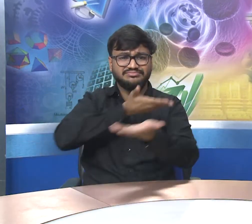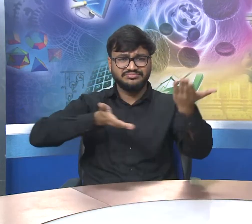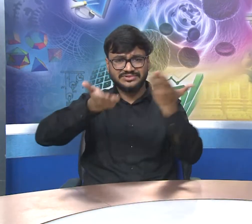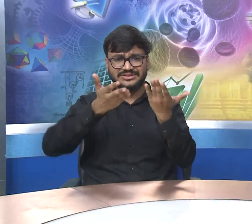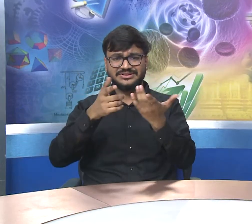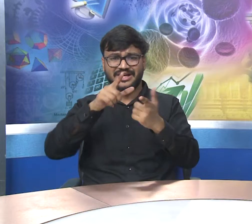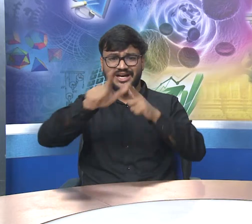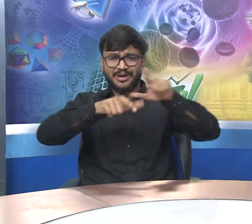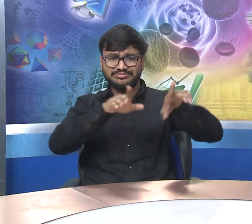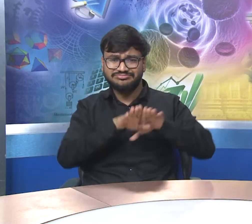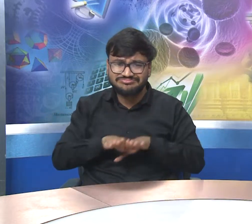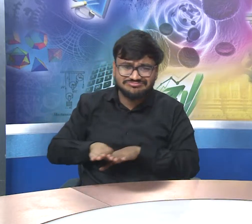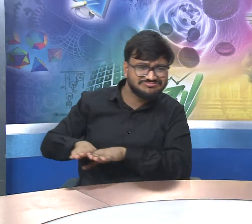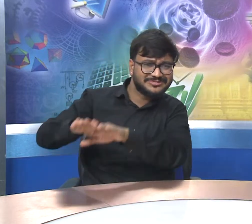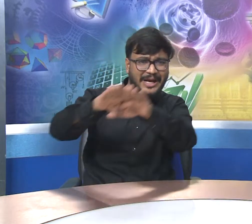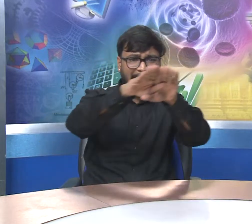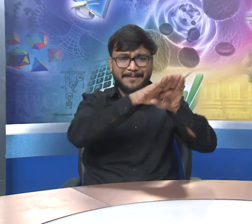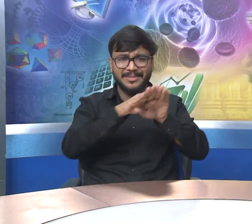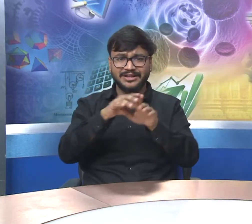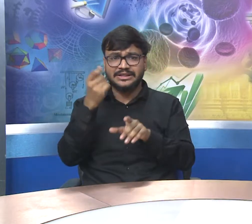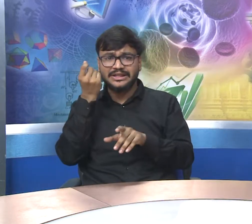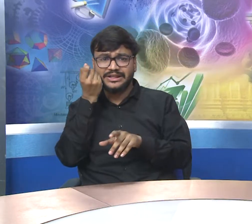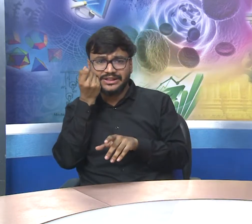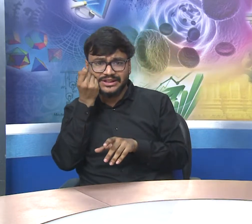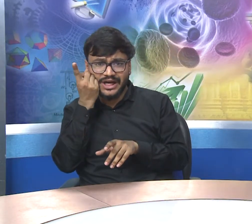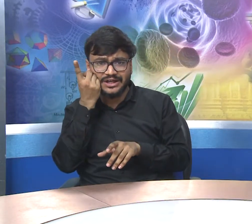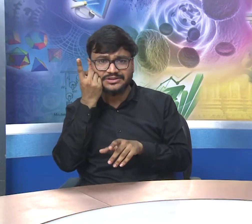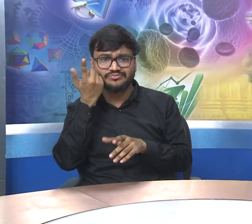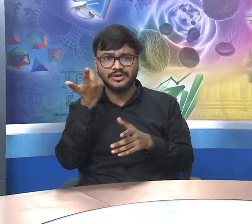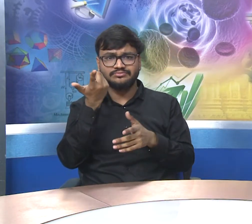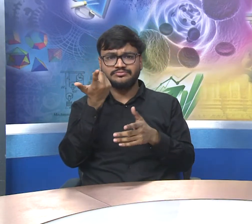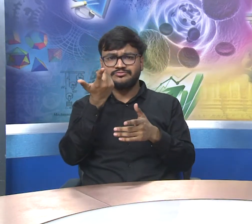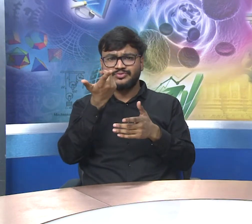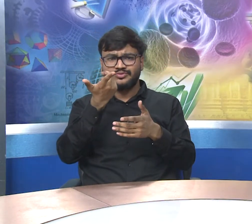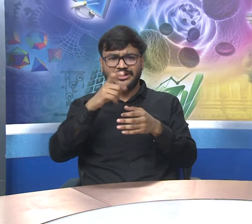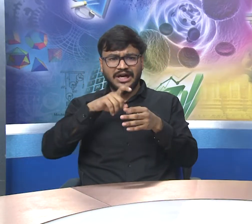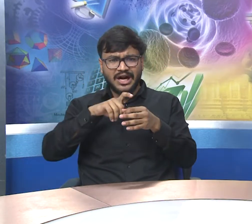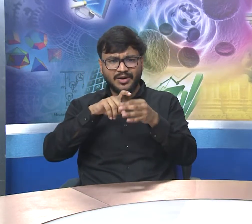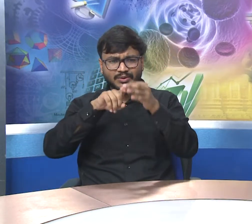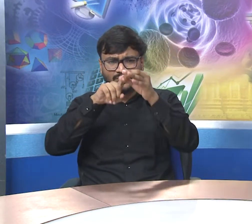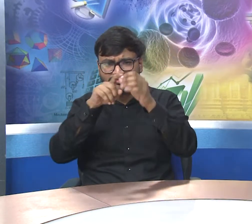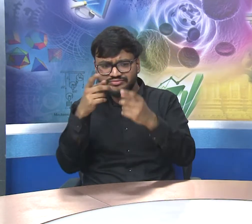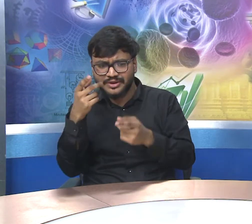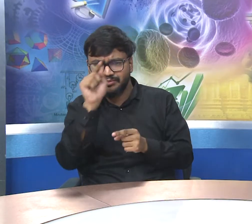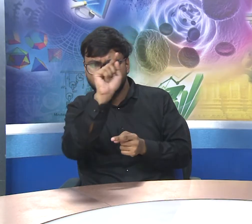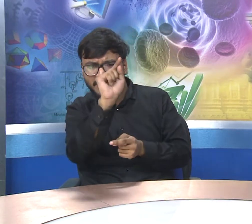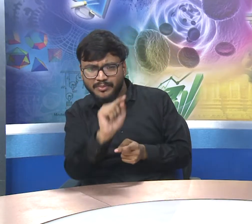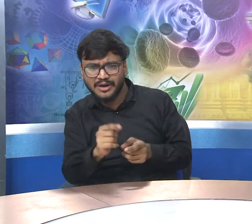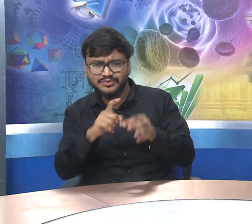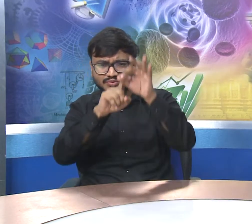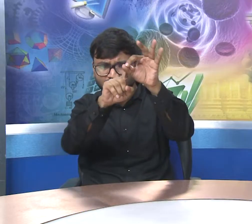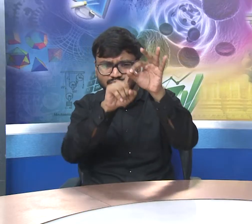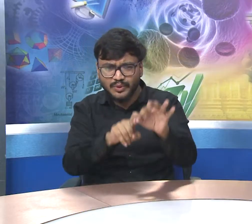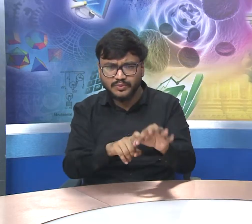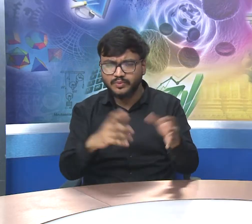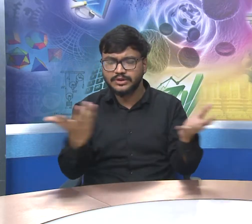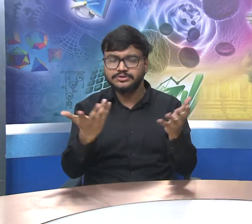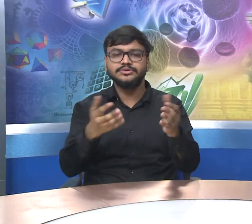In many cases, it is important to understand how language standardization can happen.